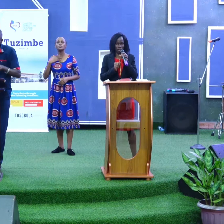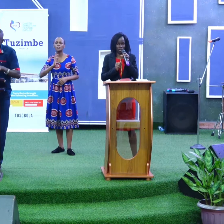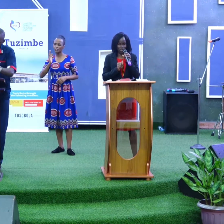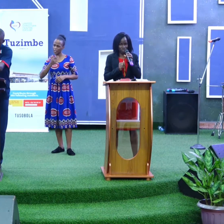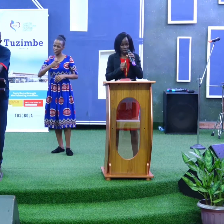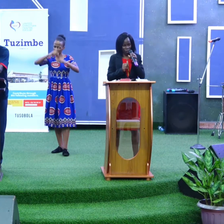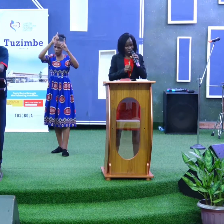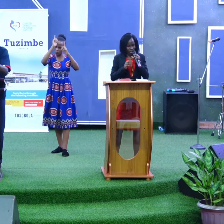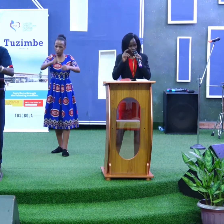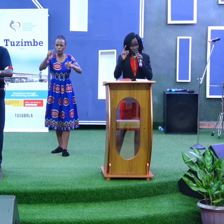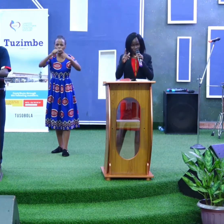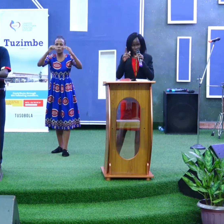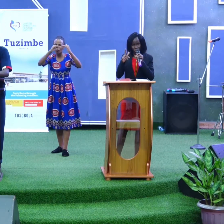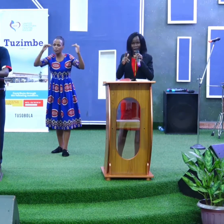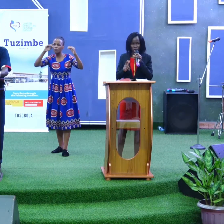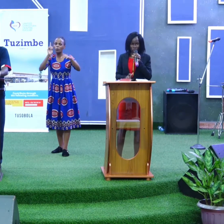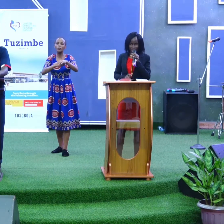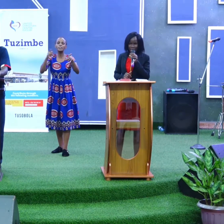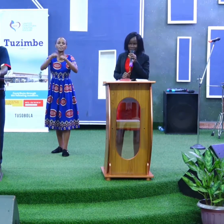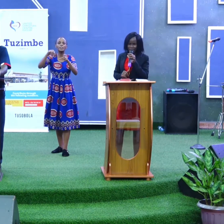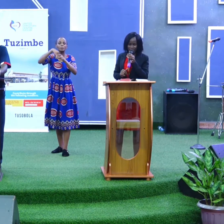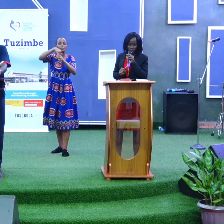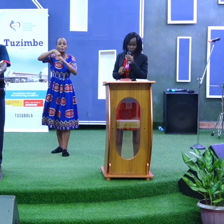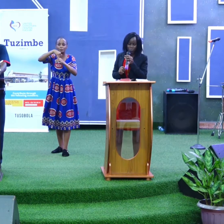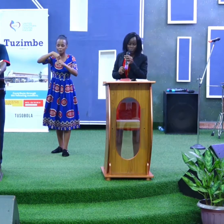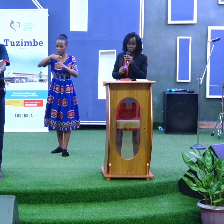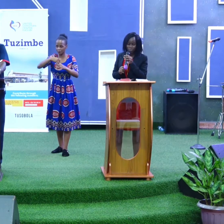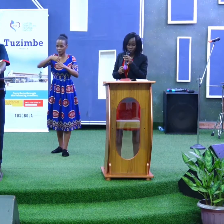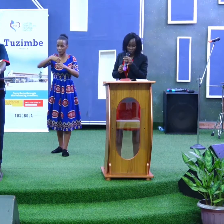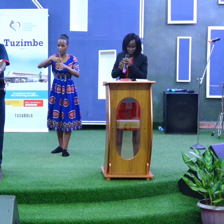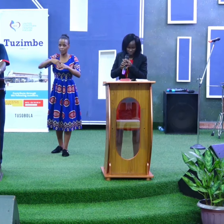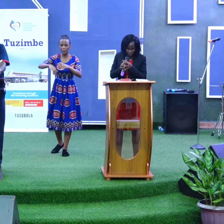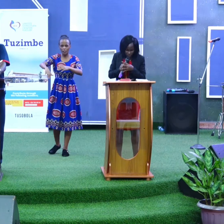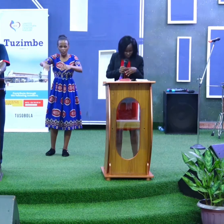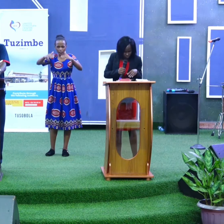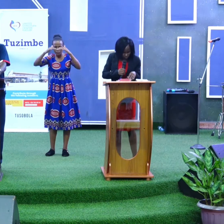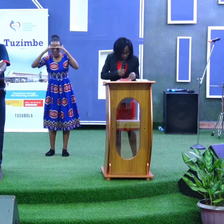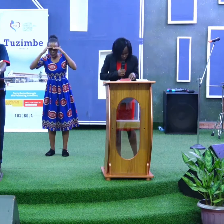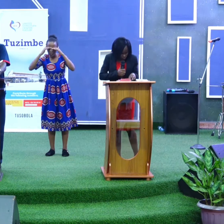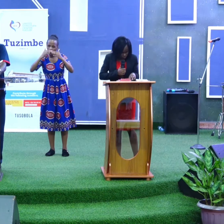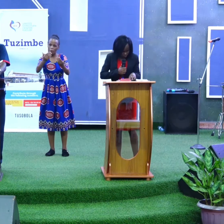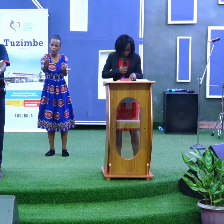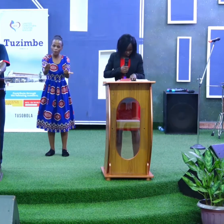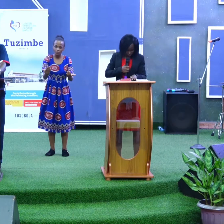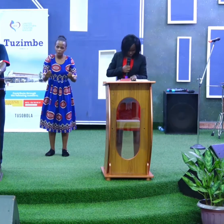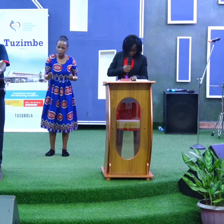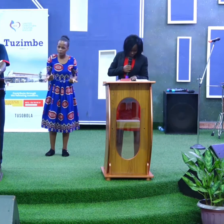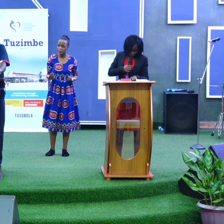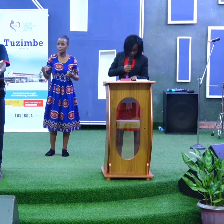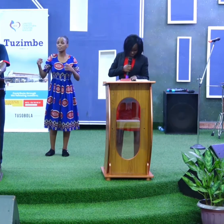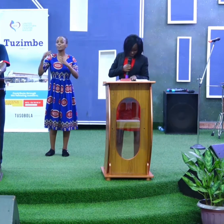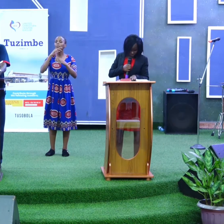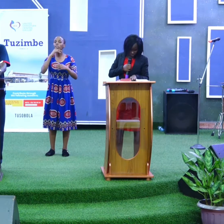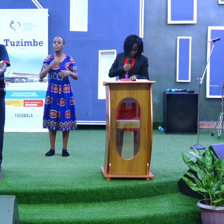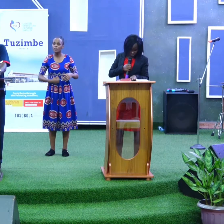firstborn. I want us to reach where it concerns us. Yakobo nasembera Isaka nasemberera